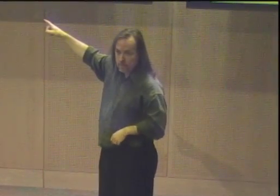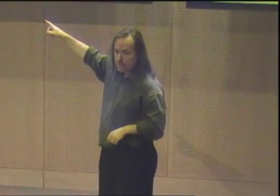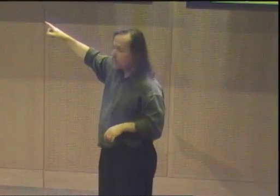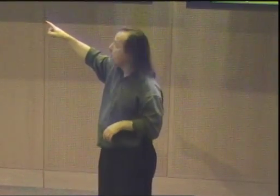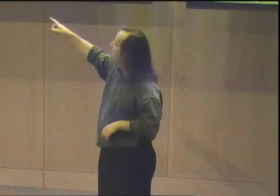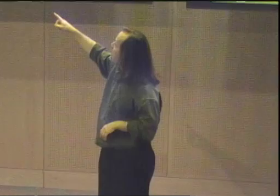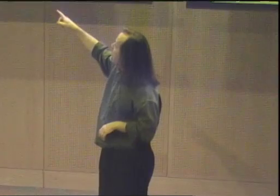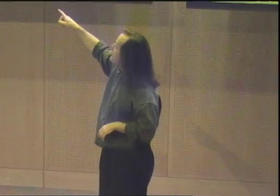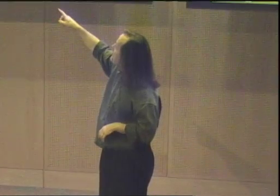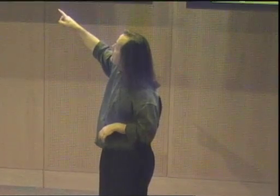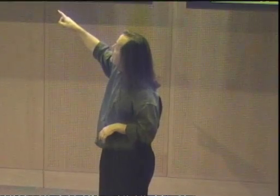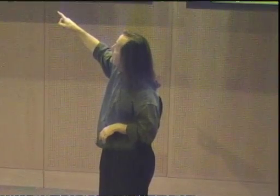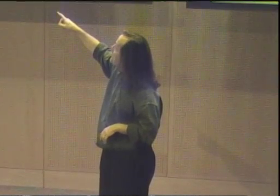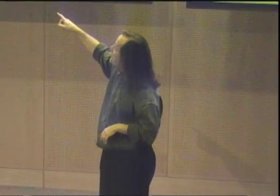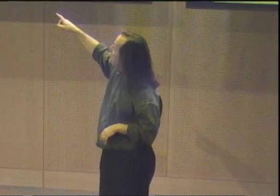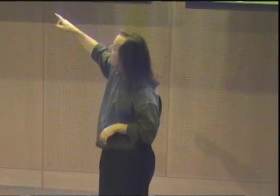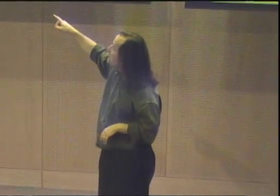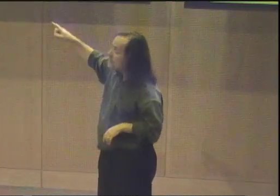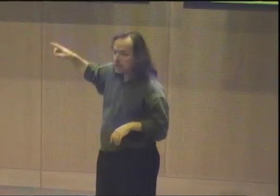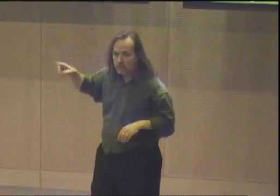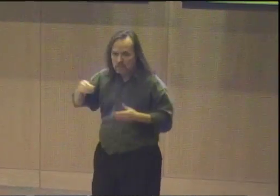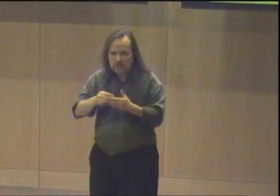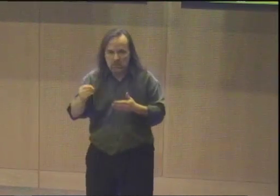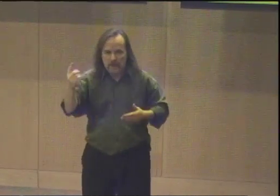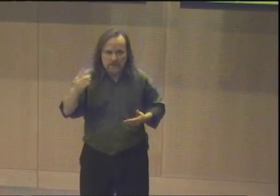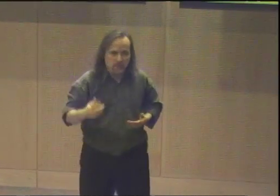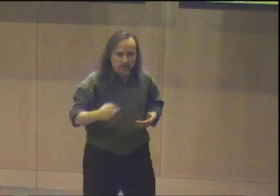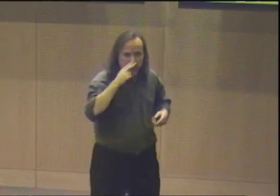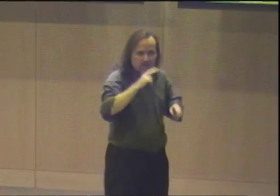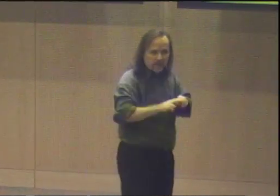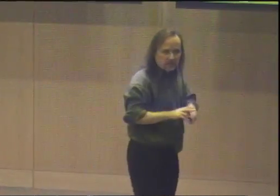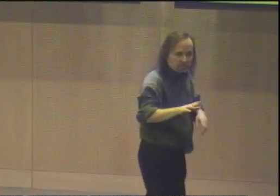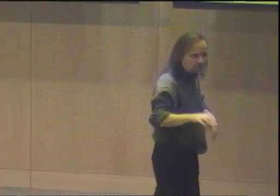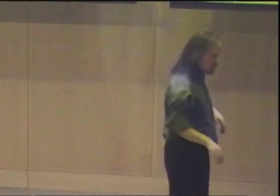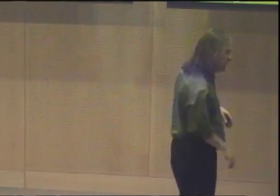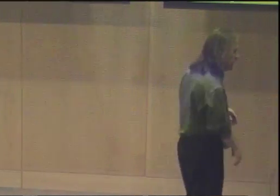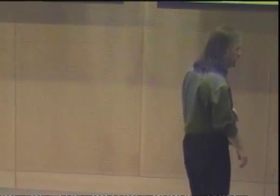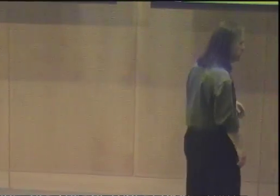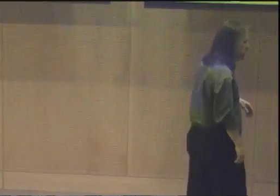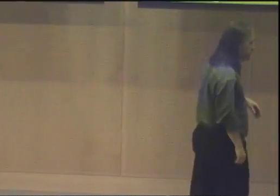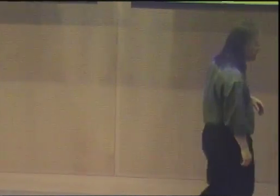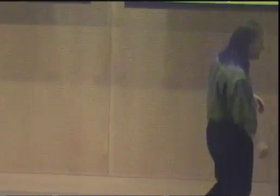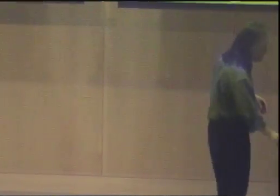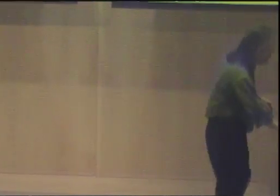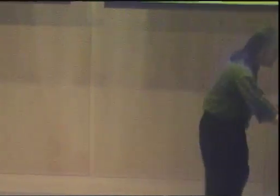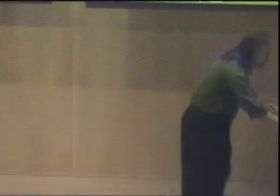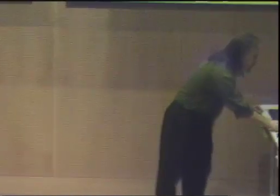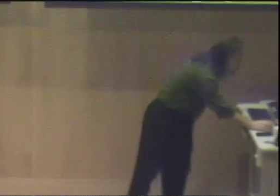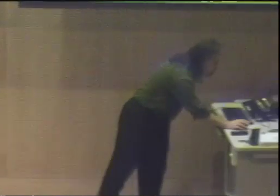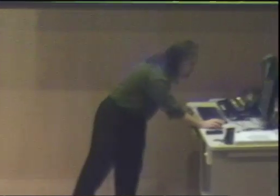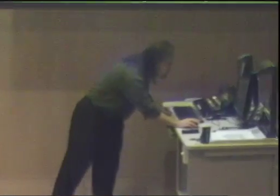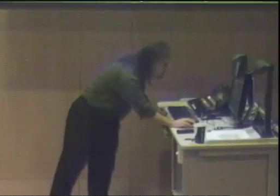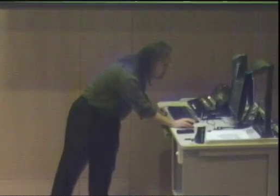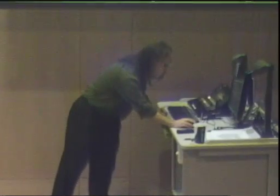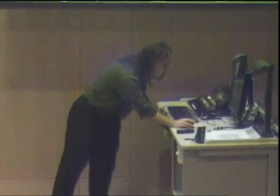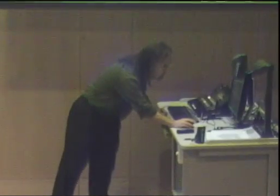graphic of the minor changes that are happening in the market, and it's kind of fun if you want to spend some time on a page like